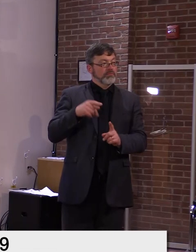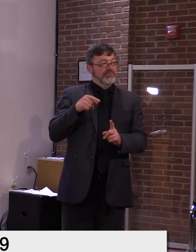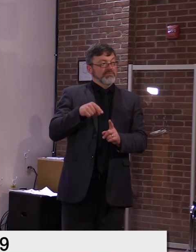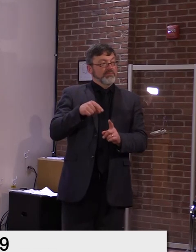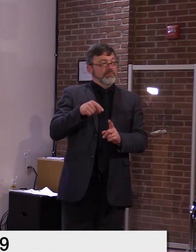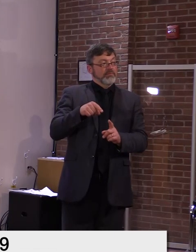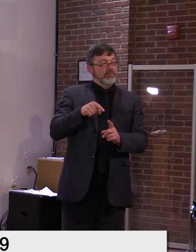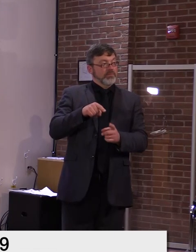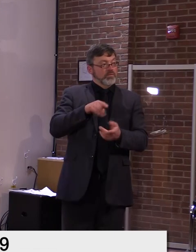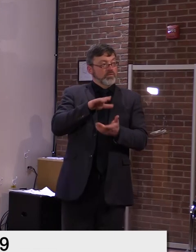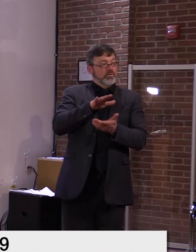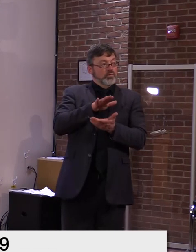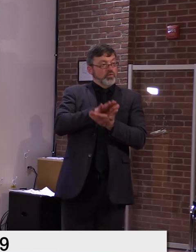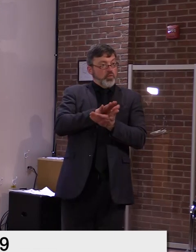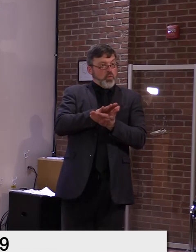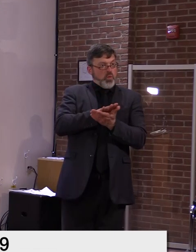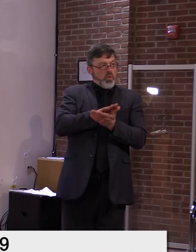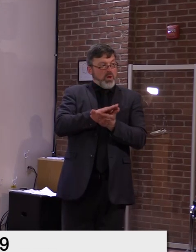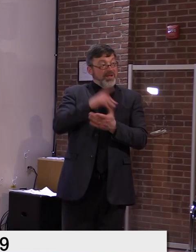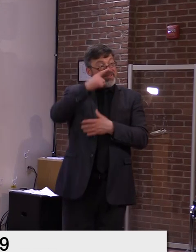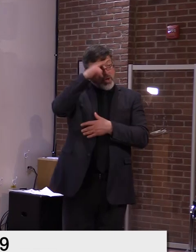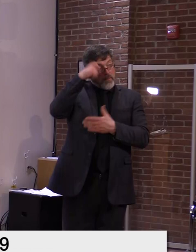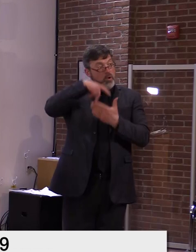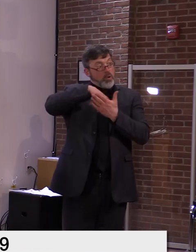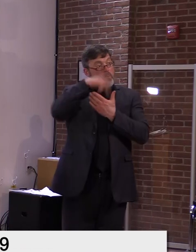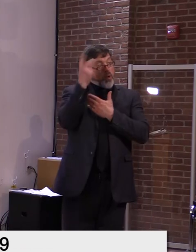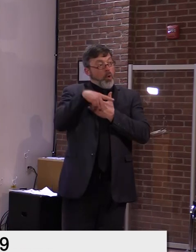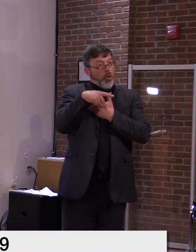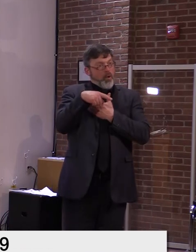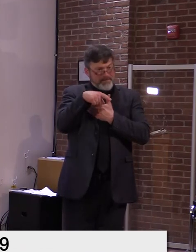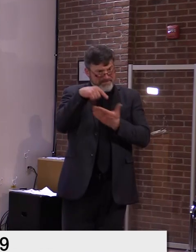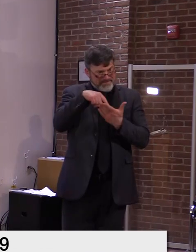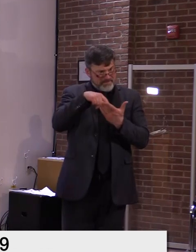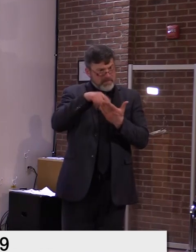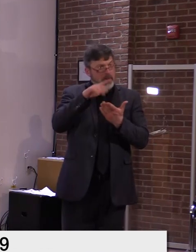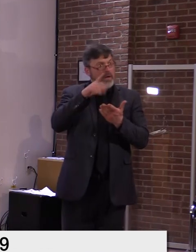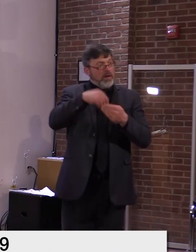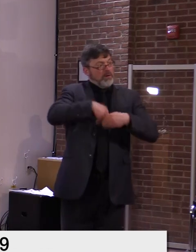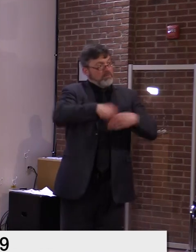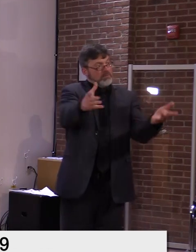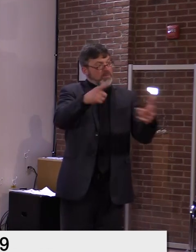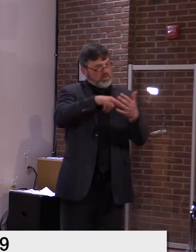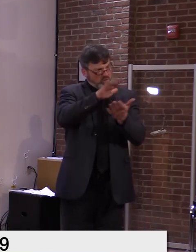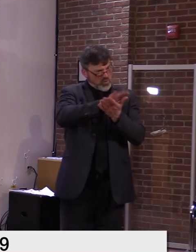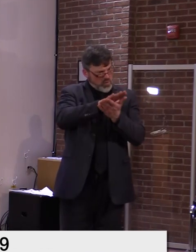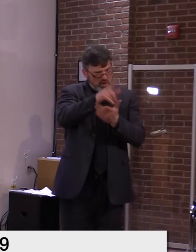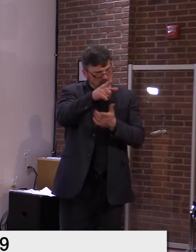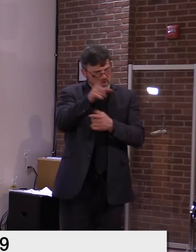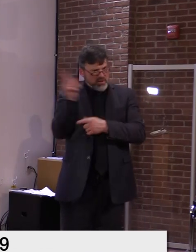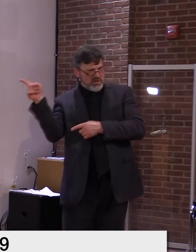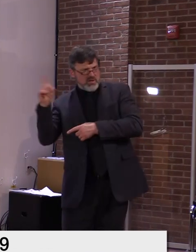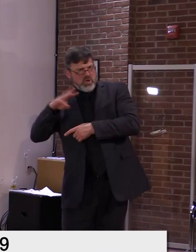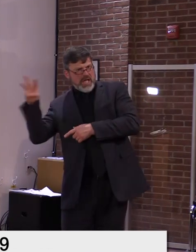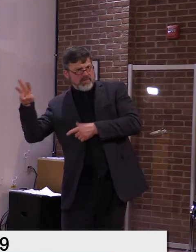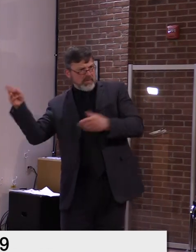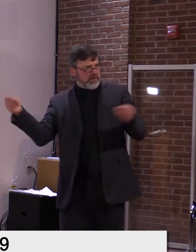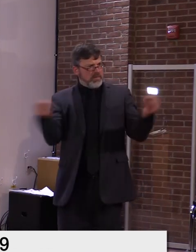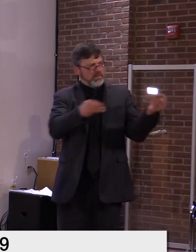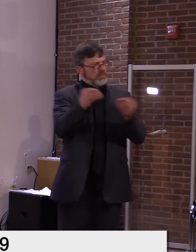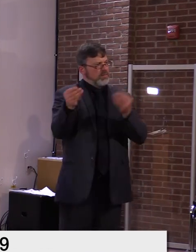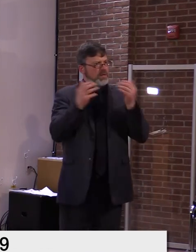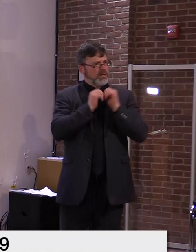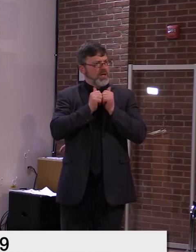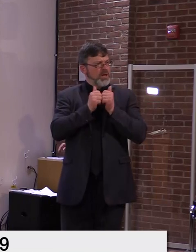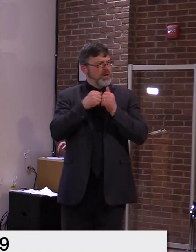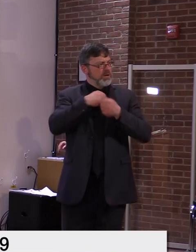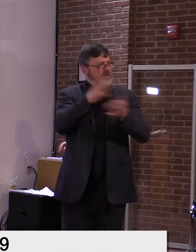opportunities in their areas, or is the website really the place to go for parents and students? Yeah, I think it's going to be all the above, but Secretary